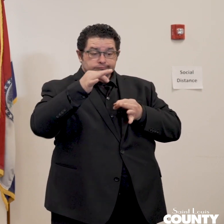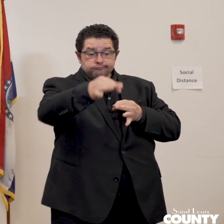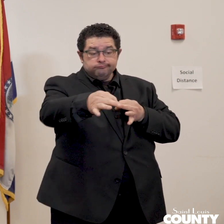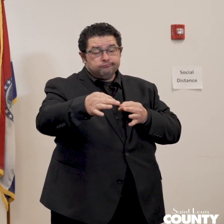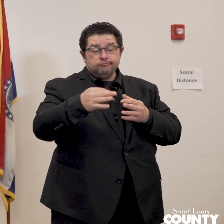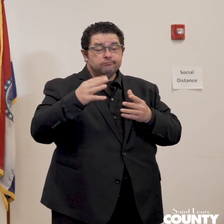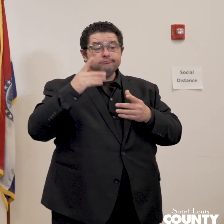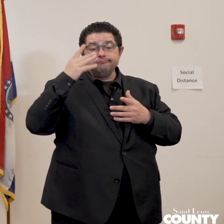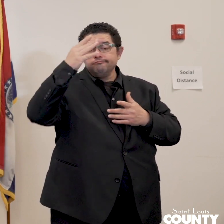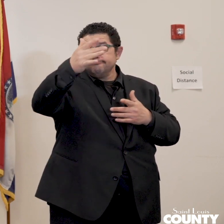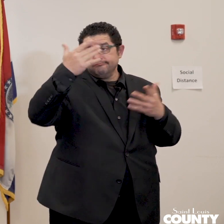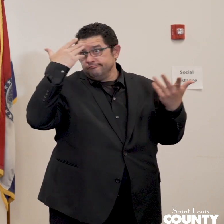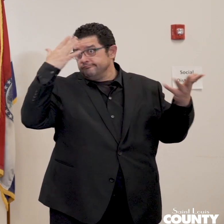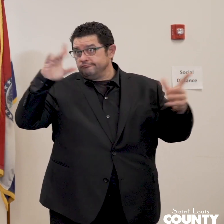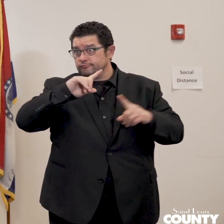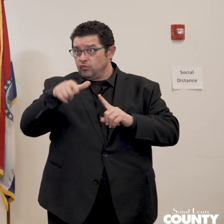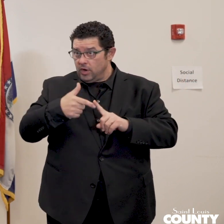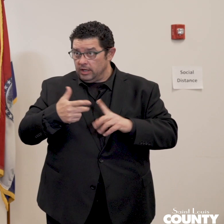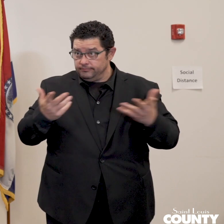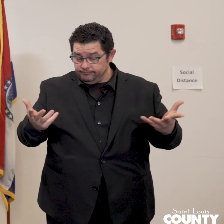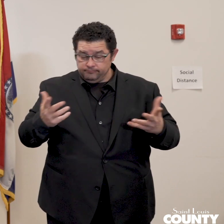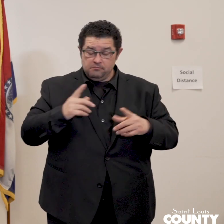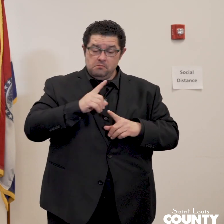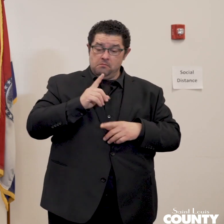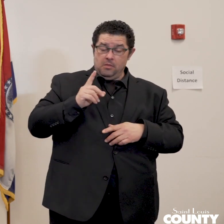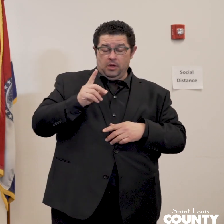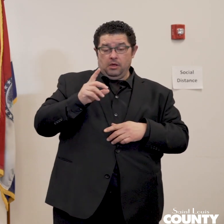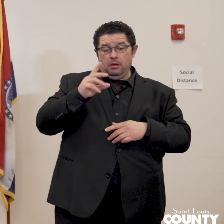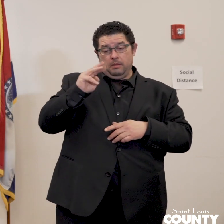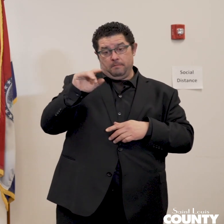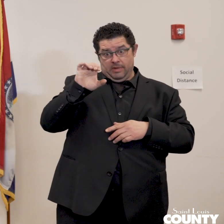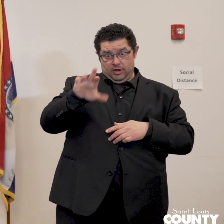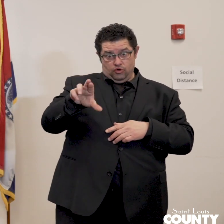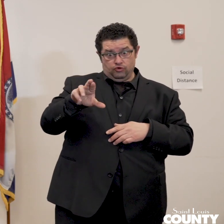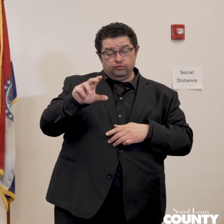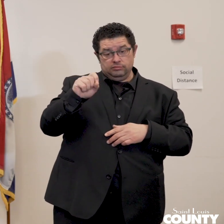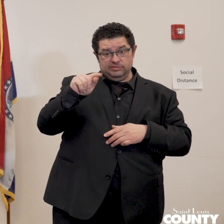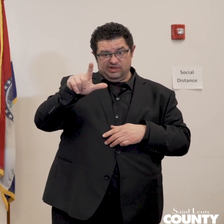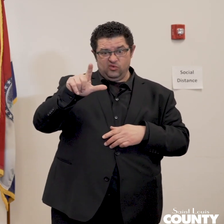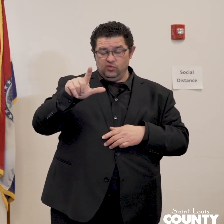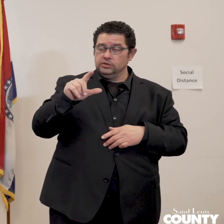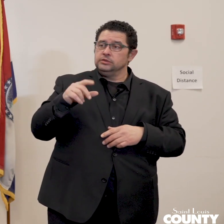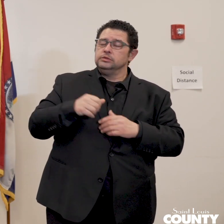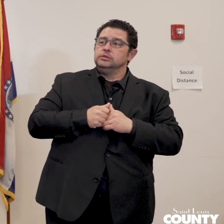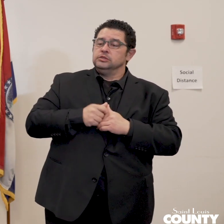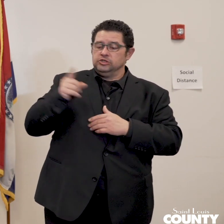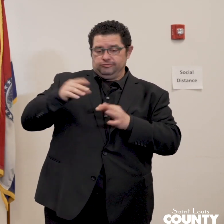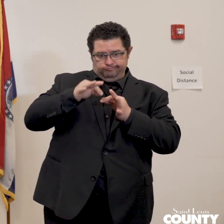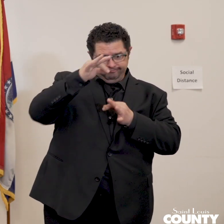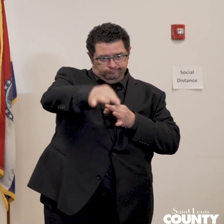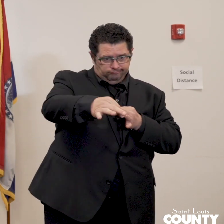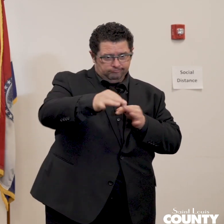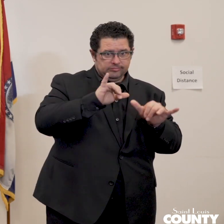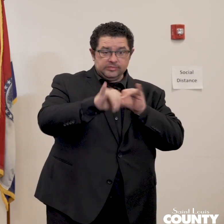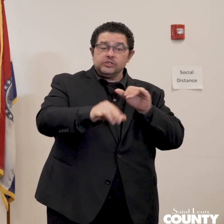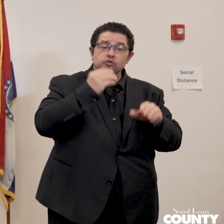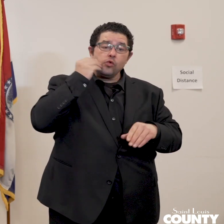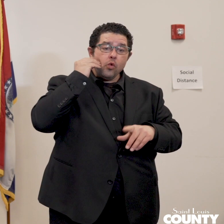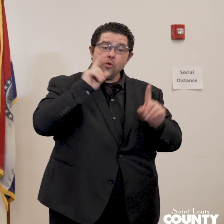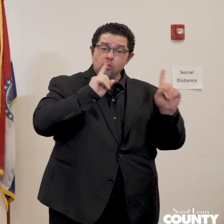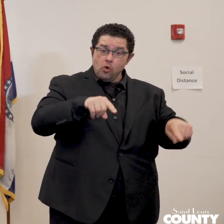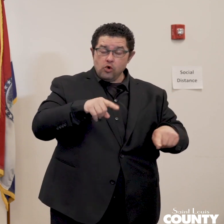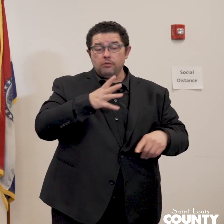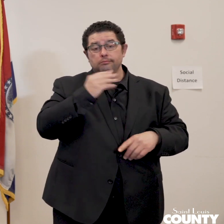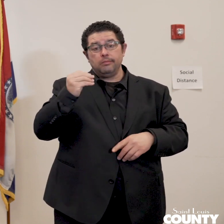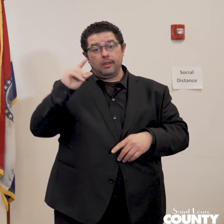mid-May. Mayor Kruzan extended stay-at-home orders for the city of St. Louis, and Governor Parson extended stay-at-home orders for the state